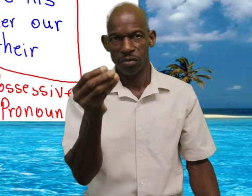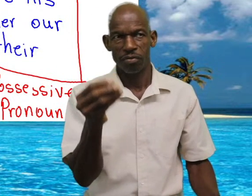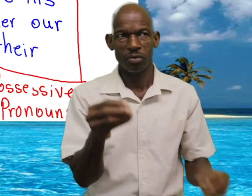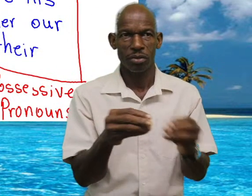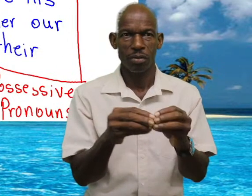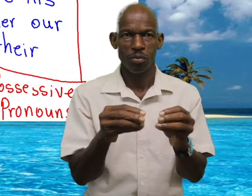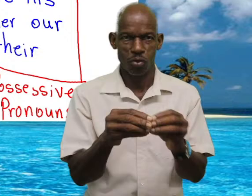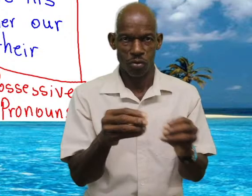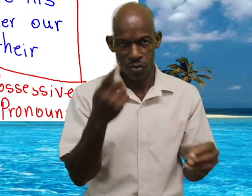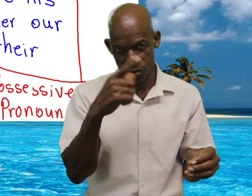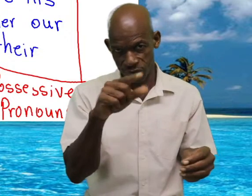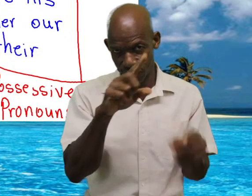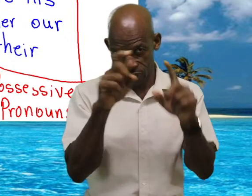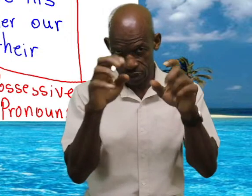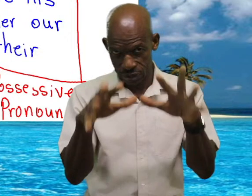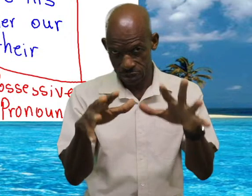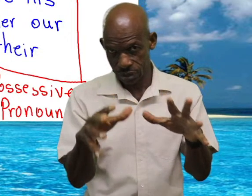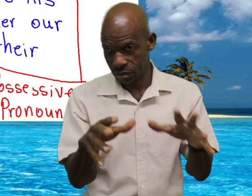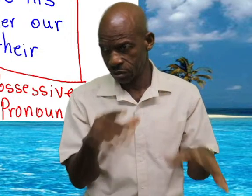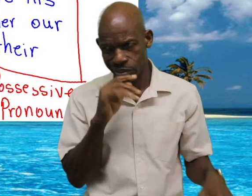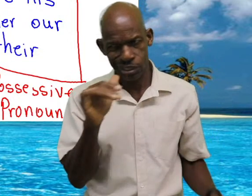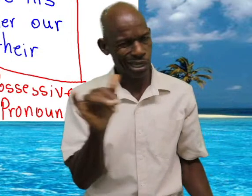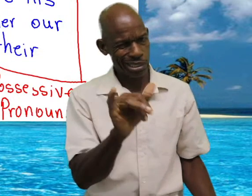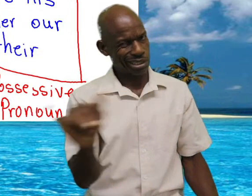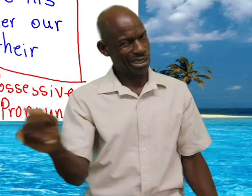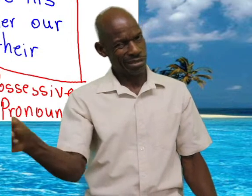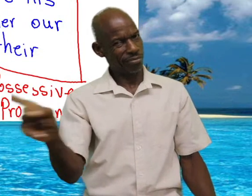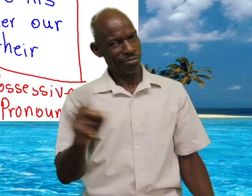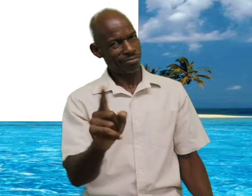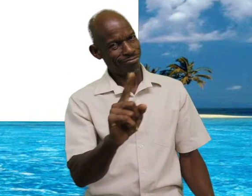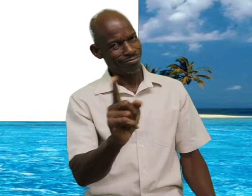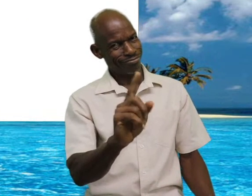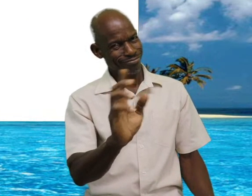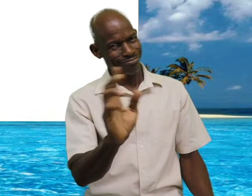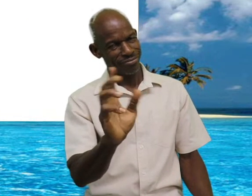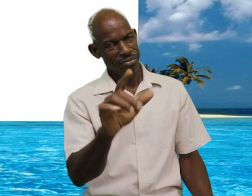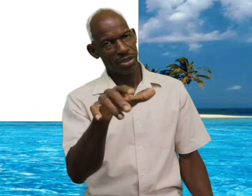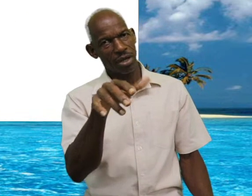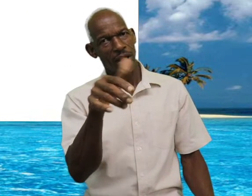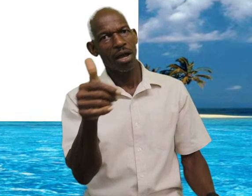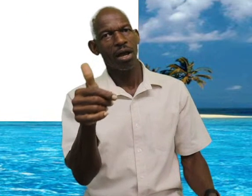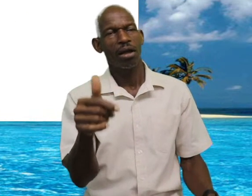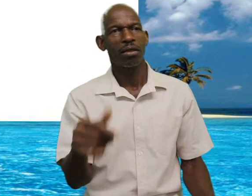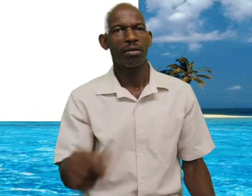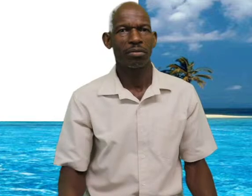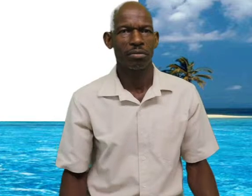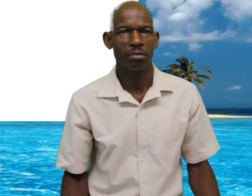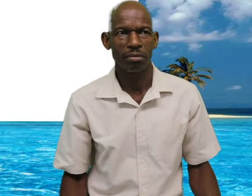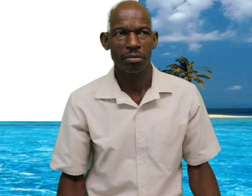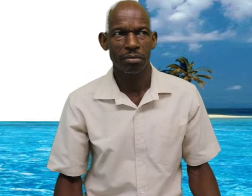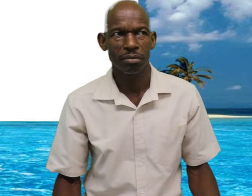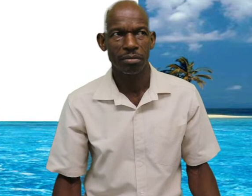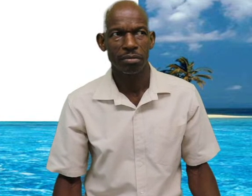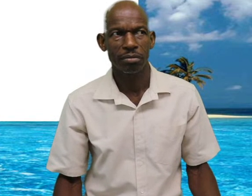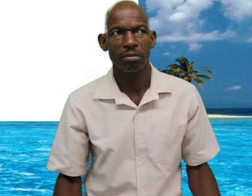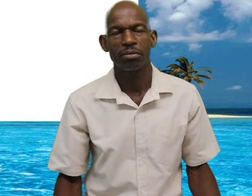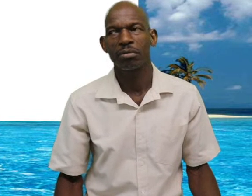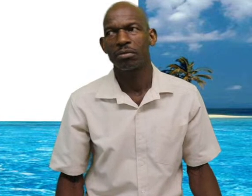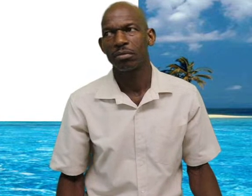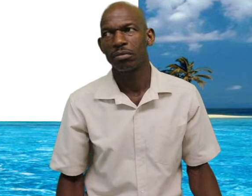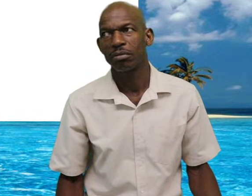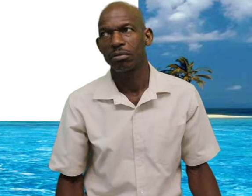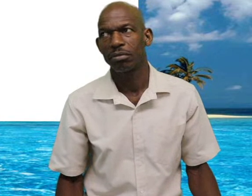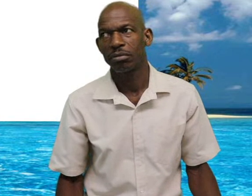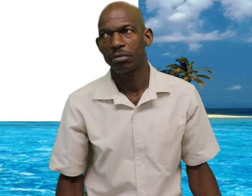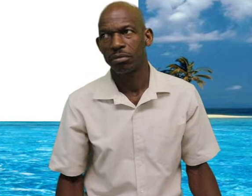For your test. We will not get the same one. All right. The last thing we need to do today is in our revision, we're looking at